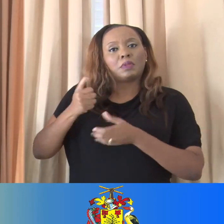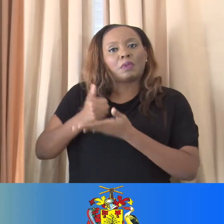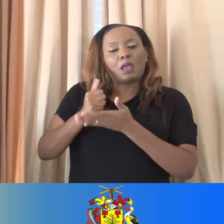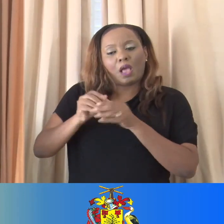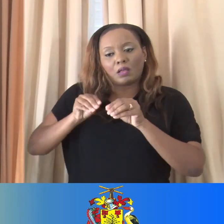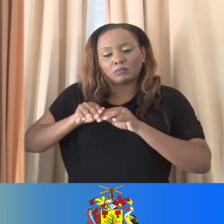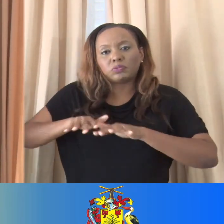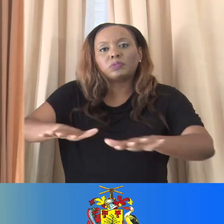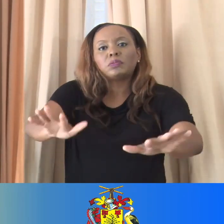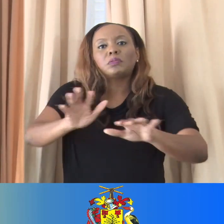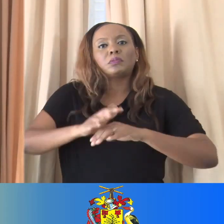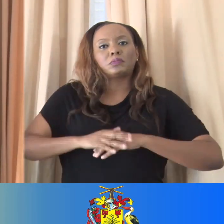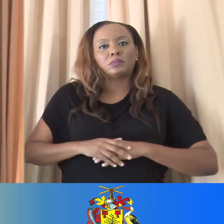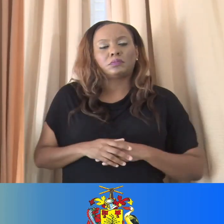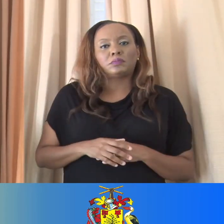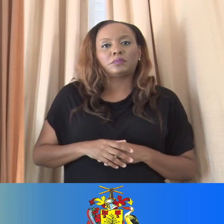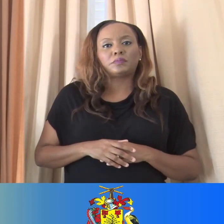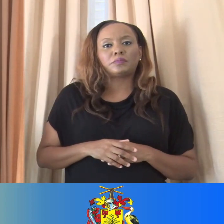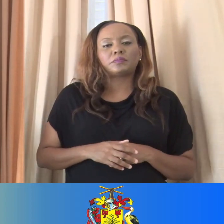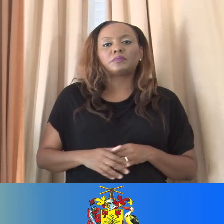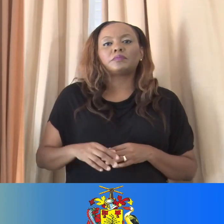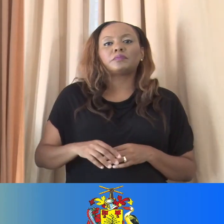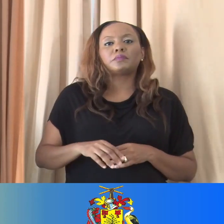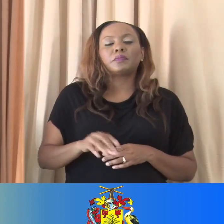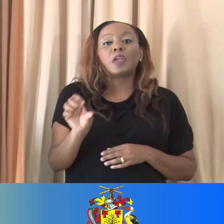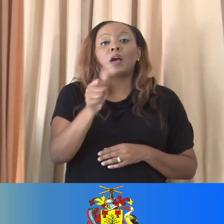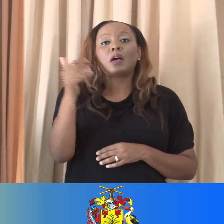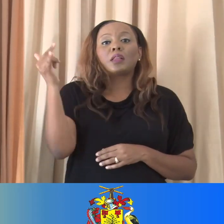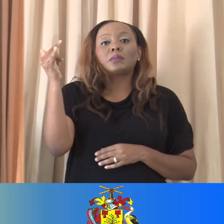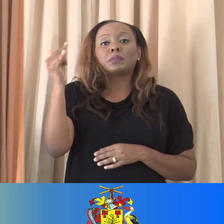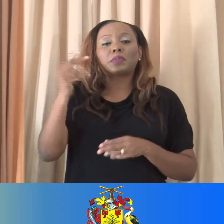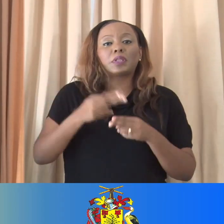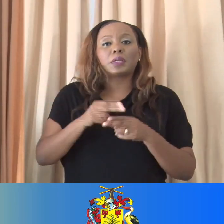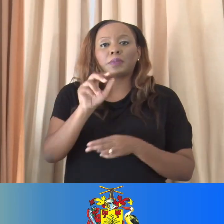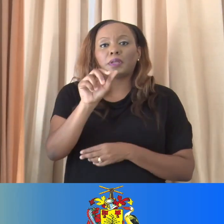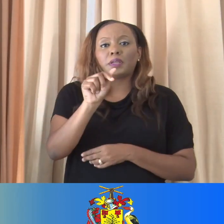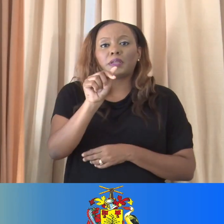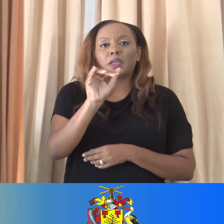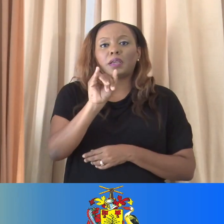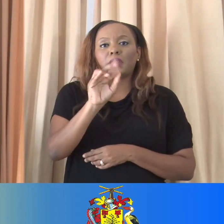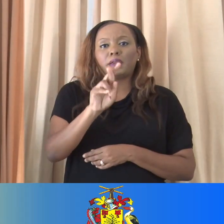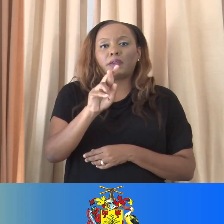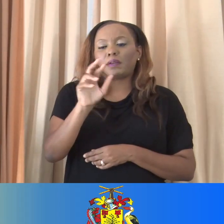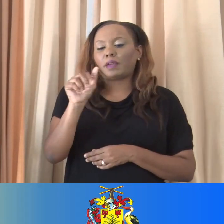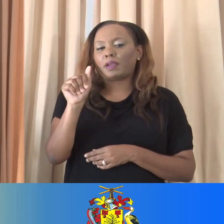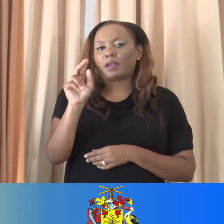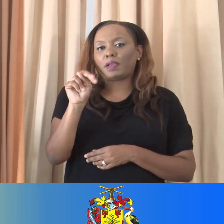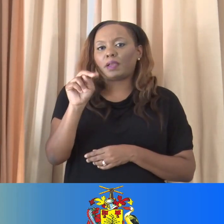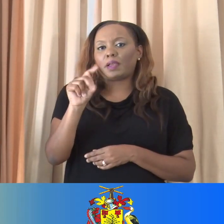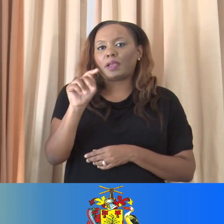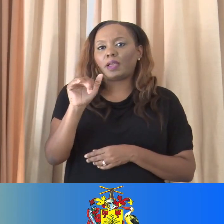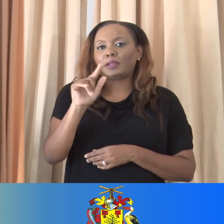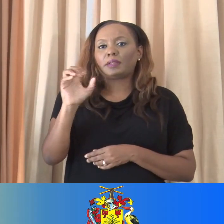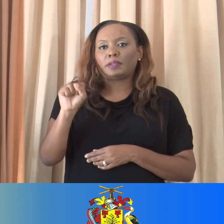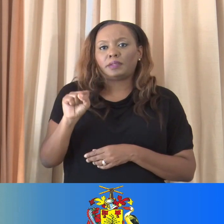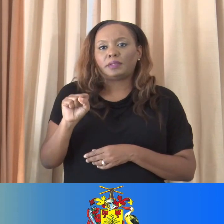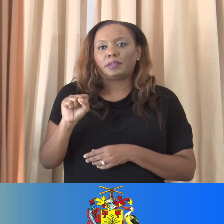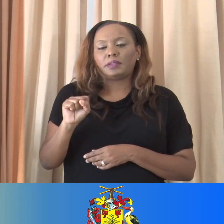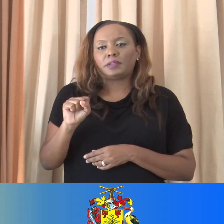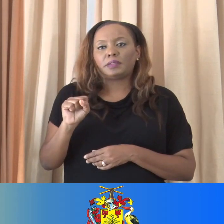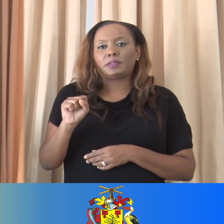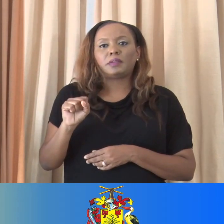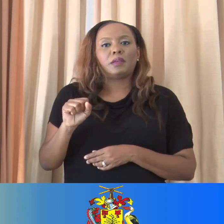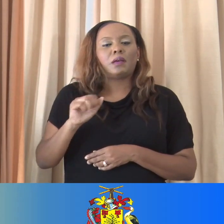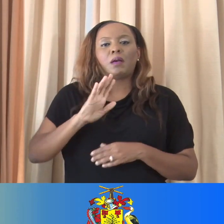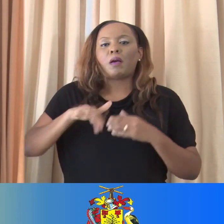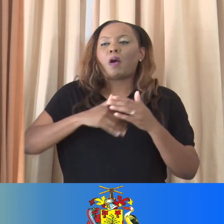Air Antilles, Air Antilles has indicated that their services will be suspended from Monday, the 23rd of